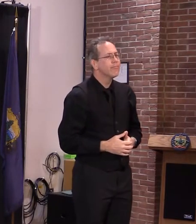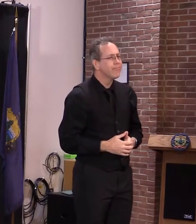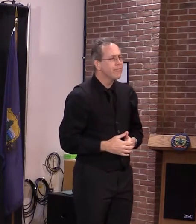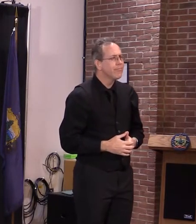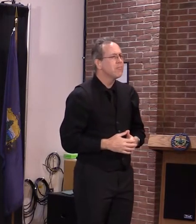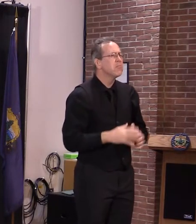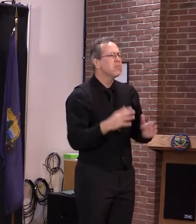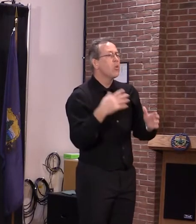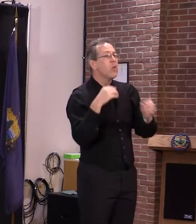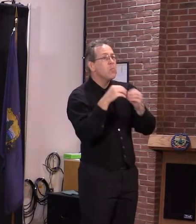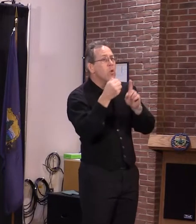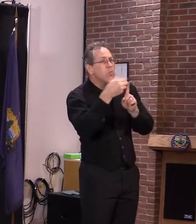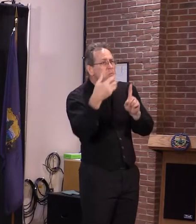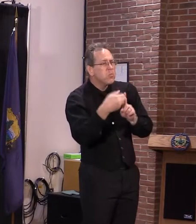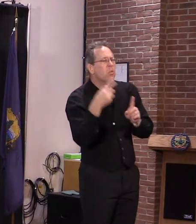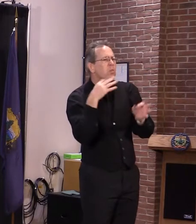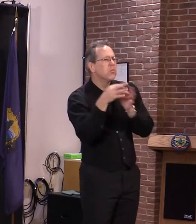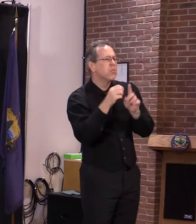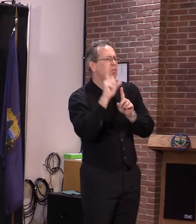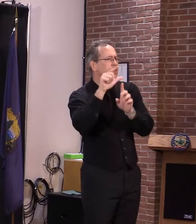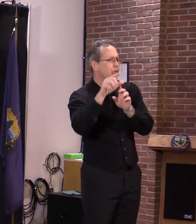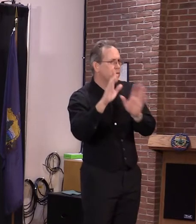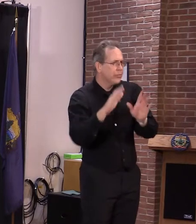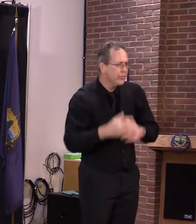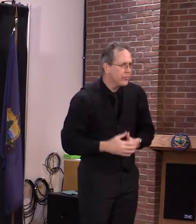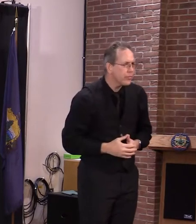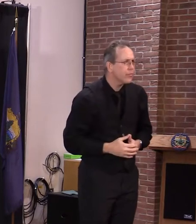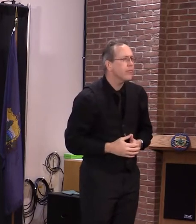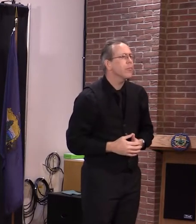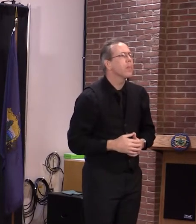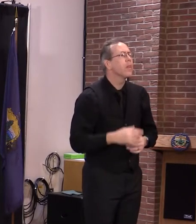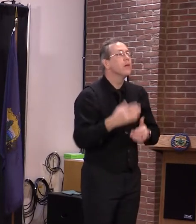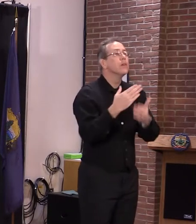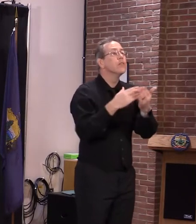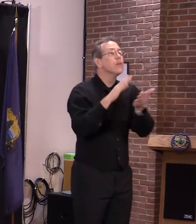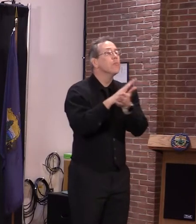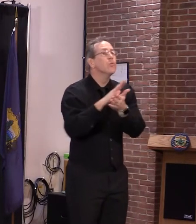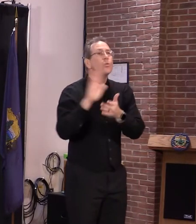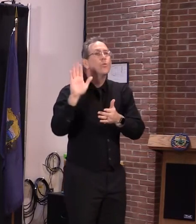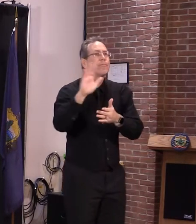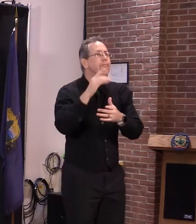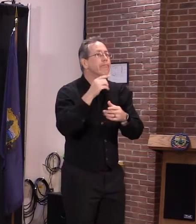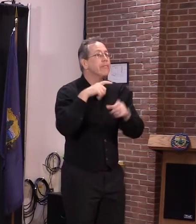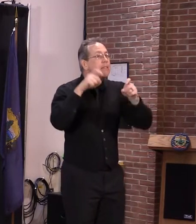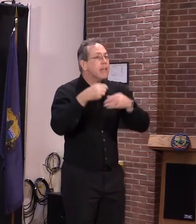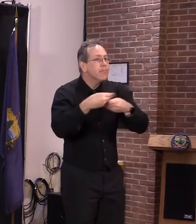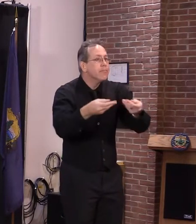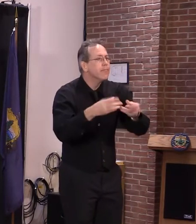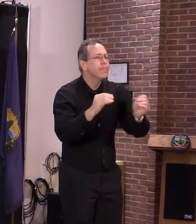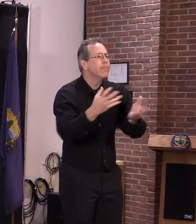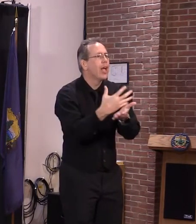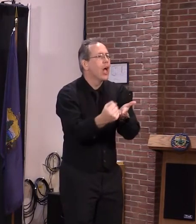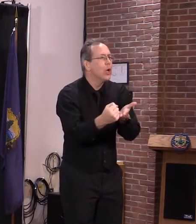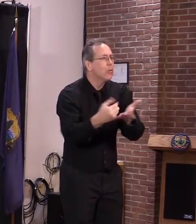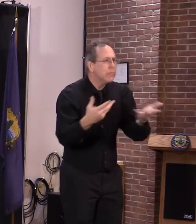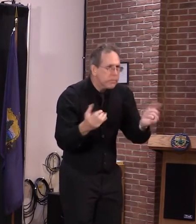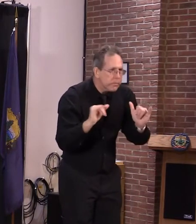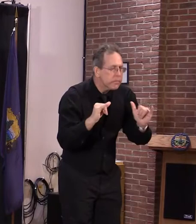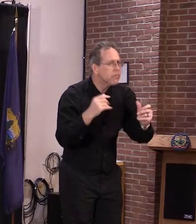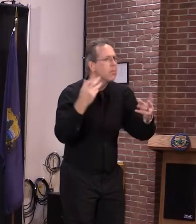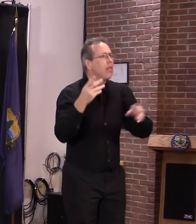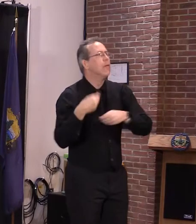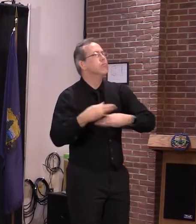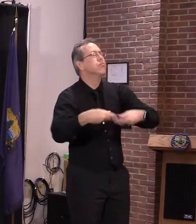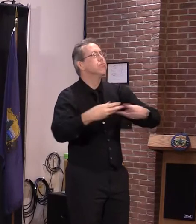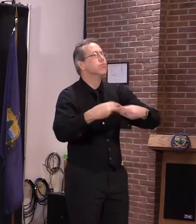have had situations where schools have run out of tests sooner than projected. In an environment of these very high case counts, some districts have gone through their supply